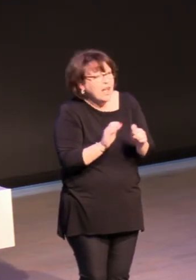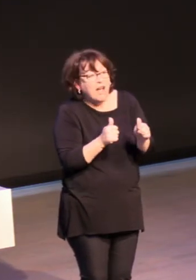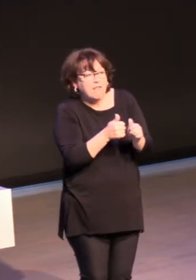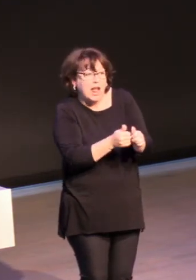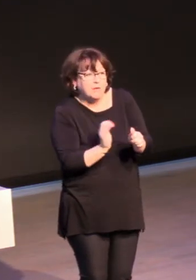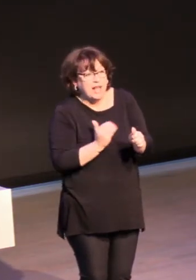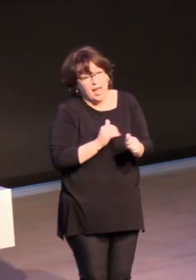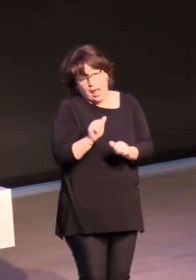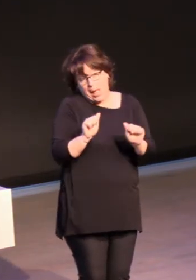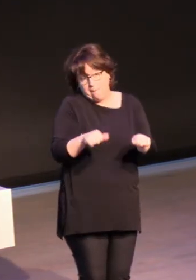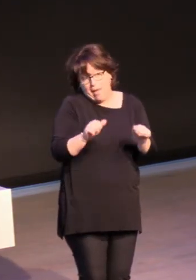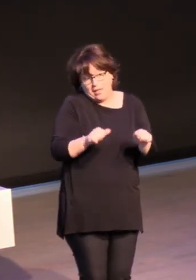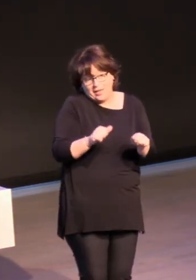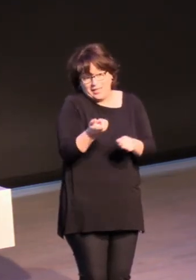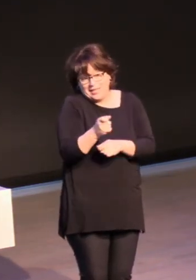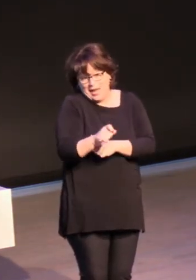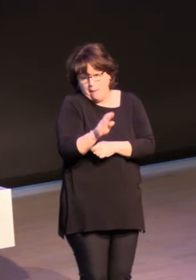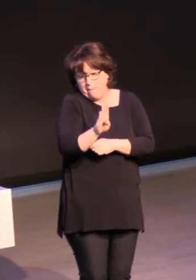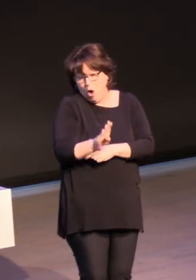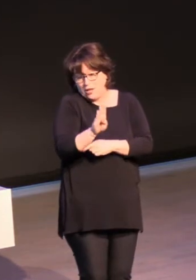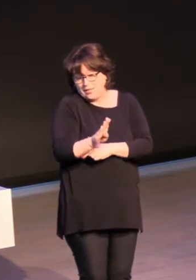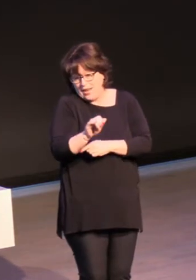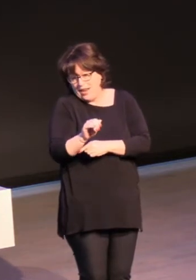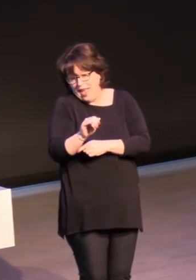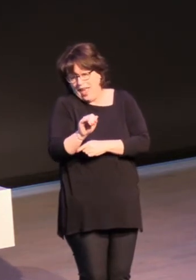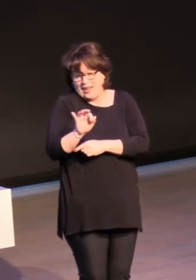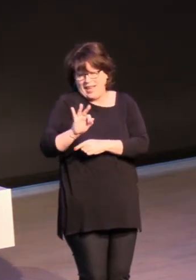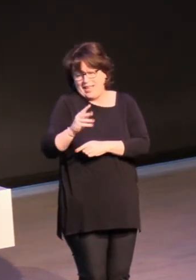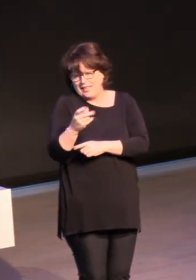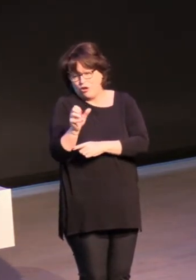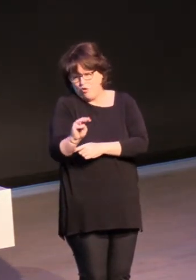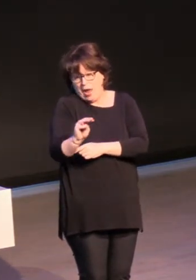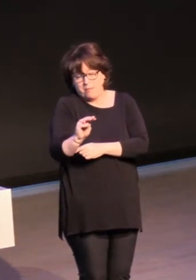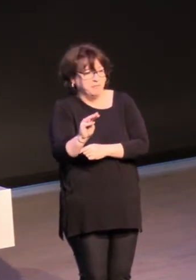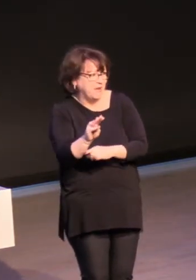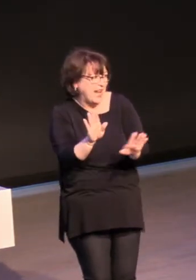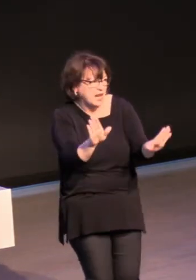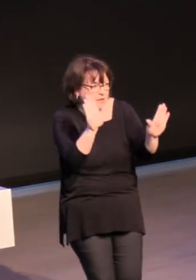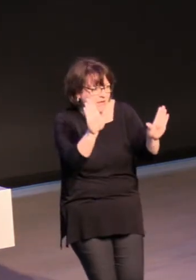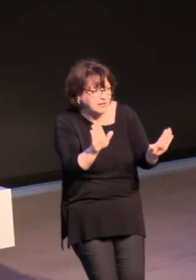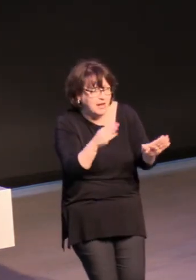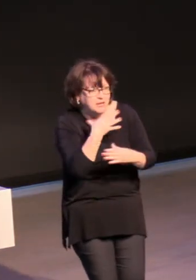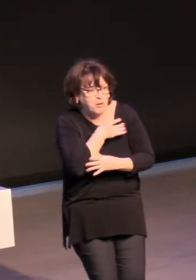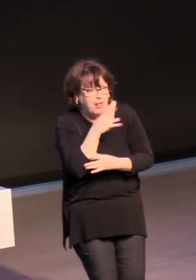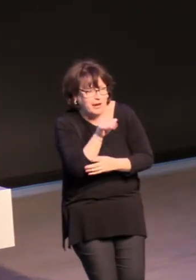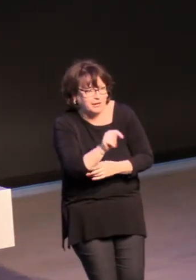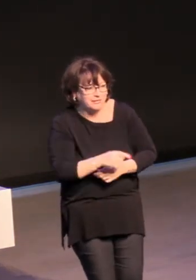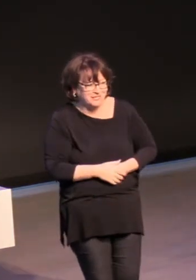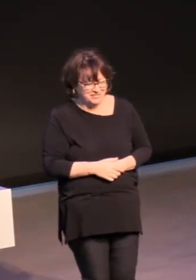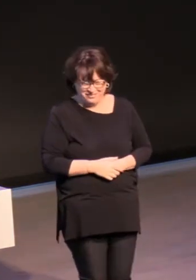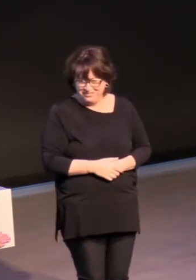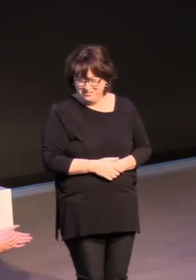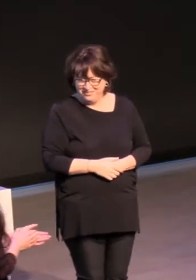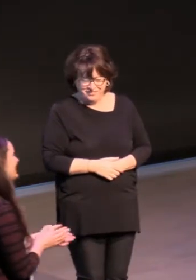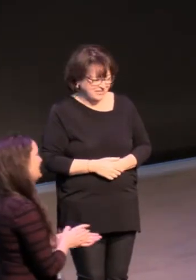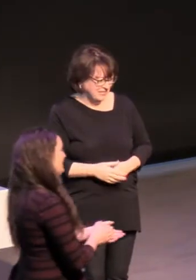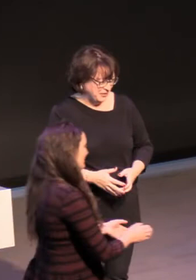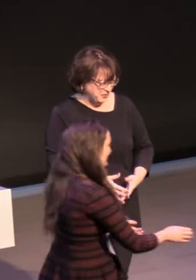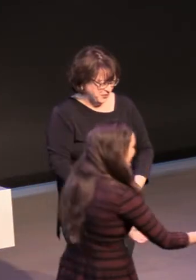Boston, Facebook and Instagram, and check out our website for more events, abilitiesdanceboston.org.